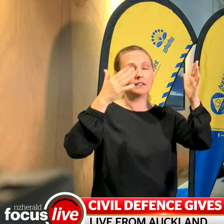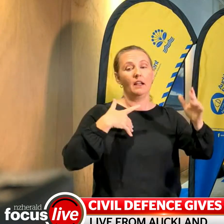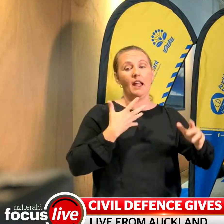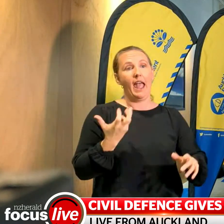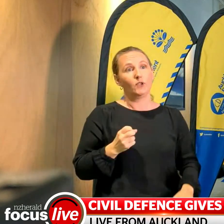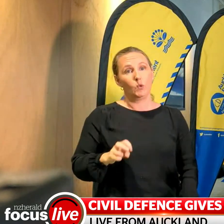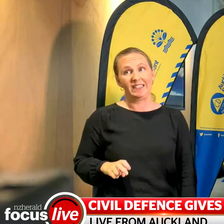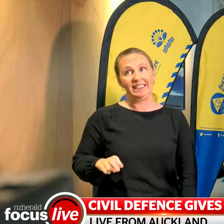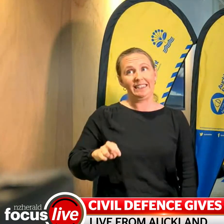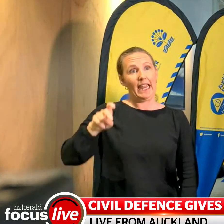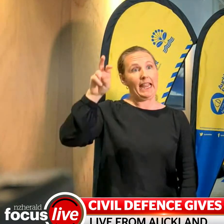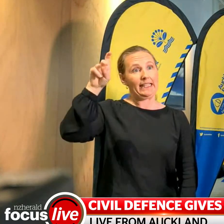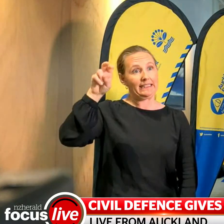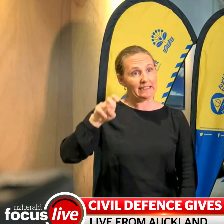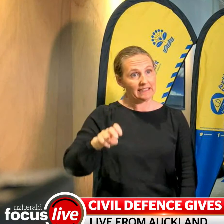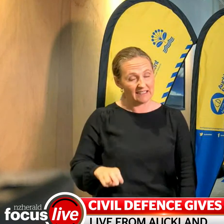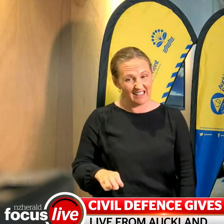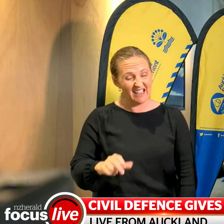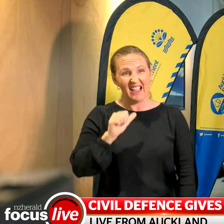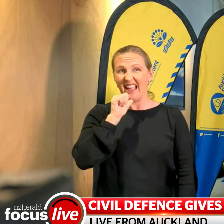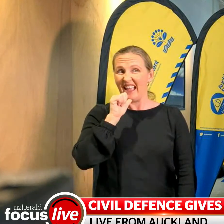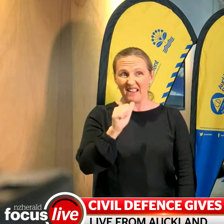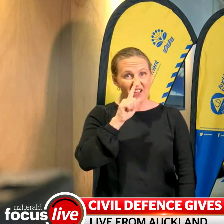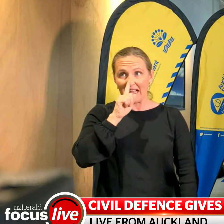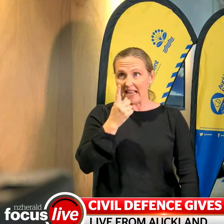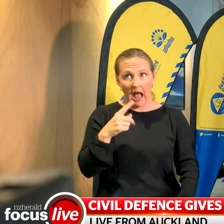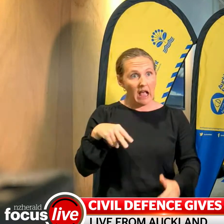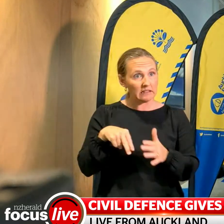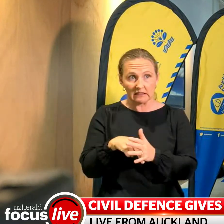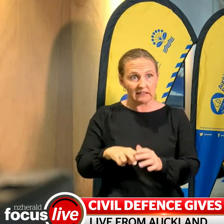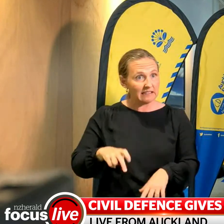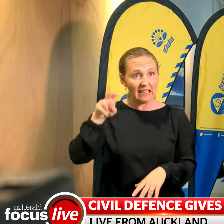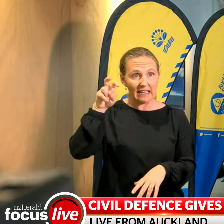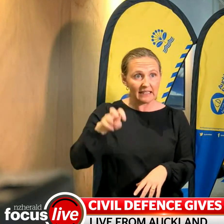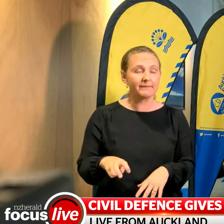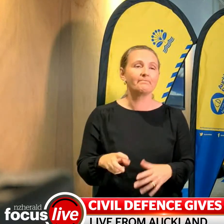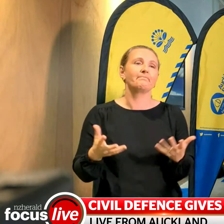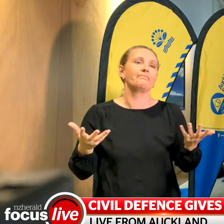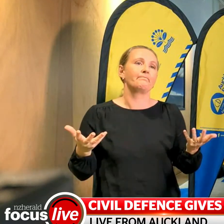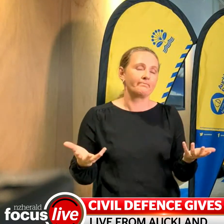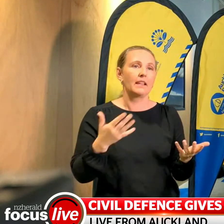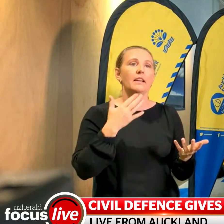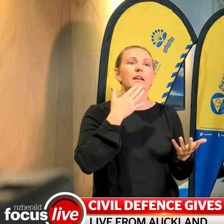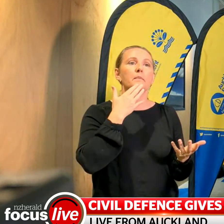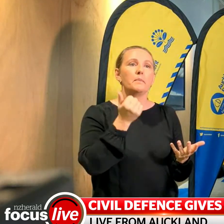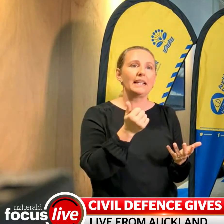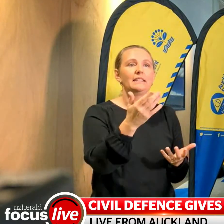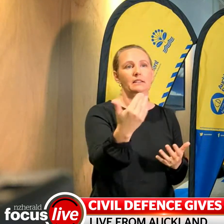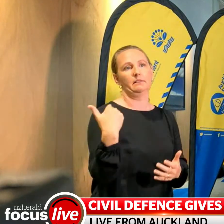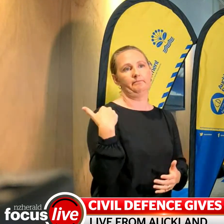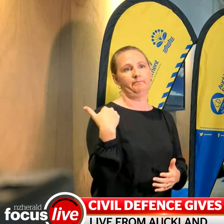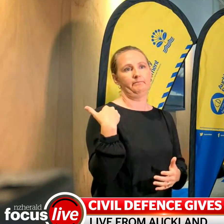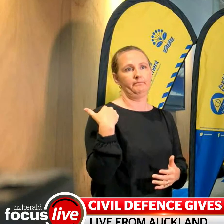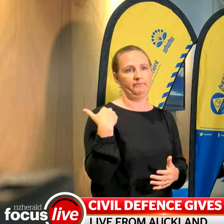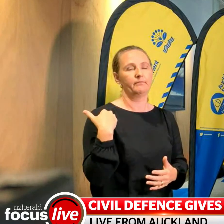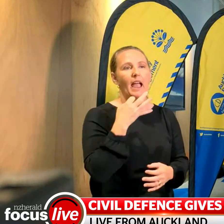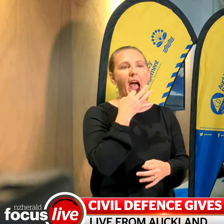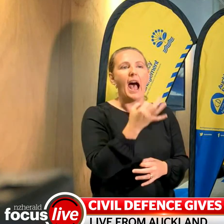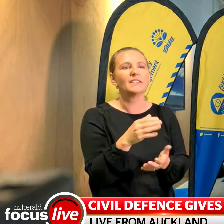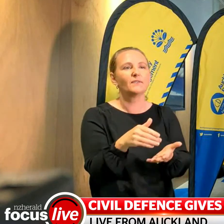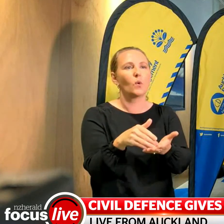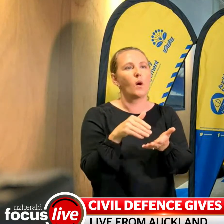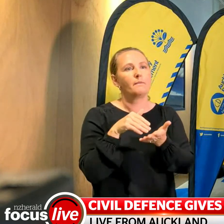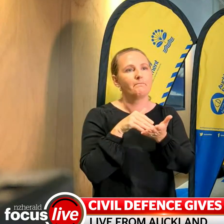access the services that you need is difficult, or you're not able to do that, then please make sure that you reach out. There is